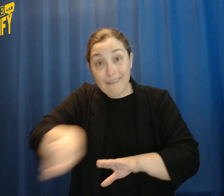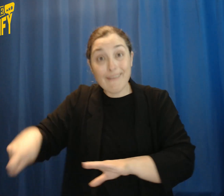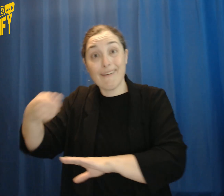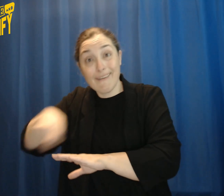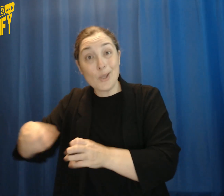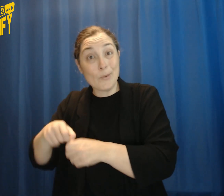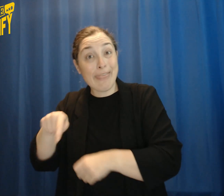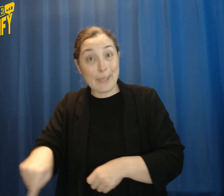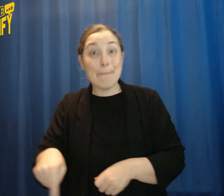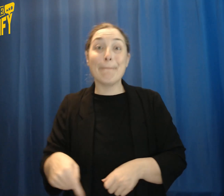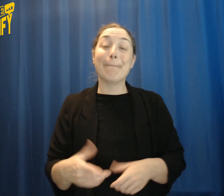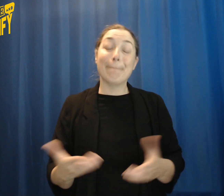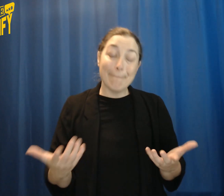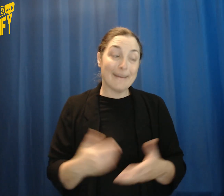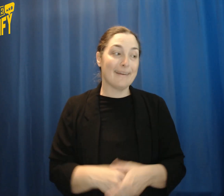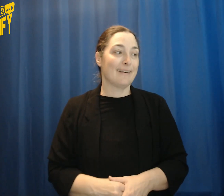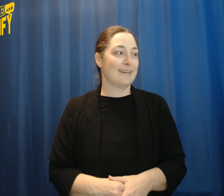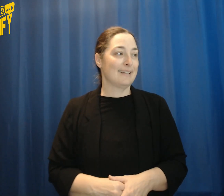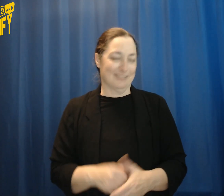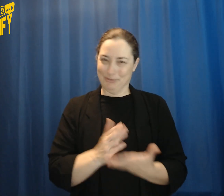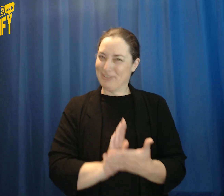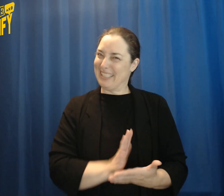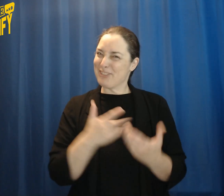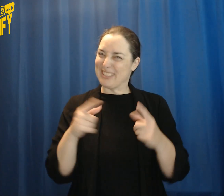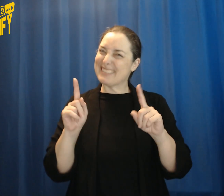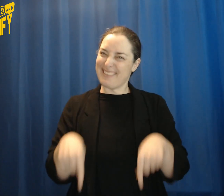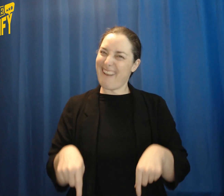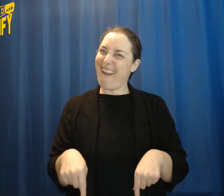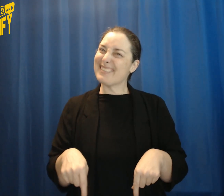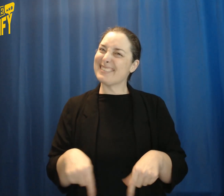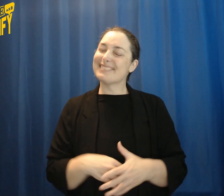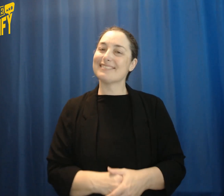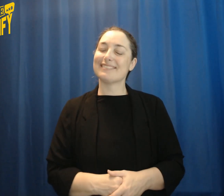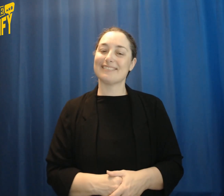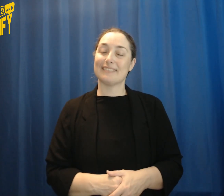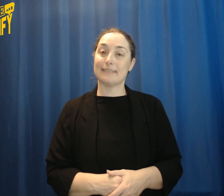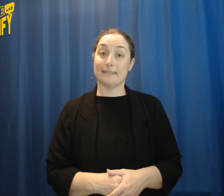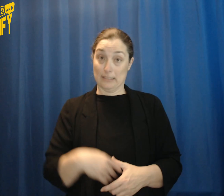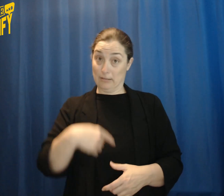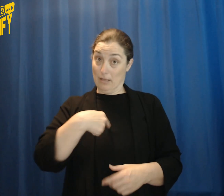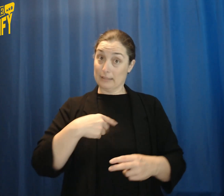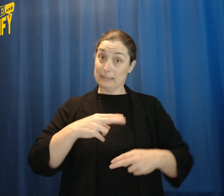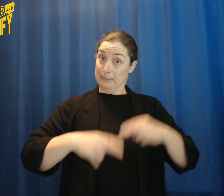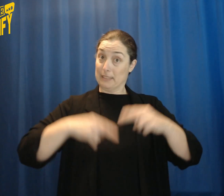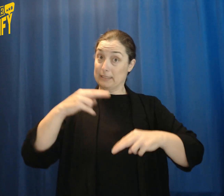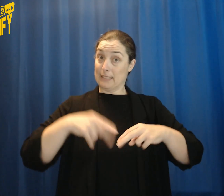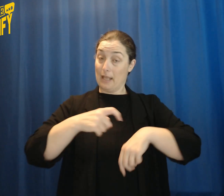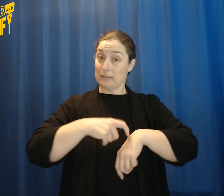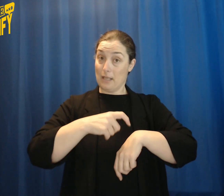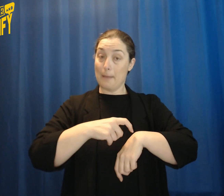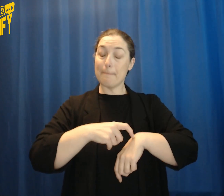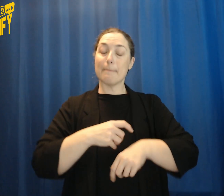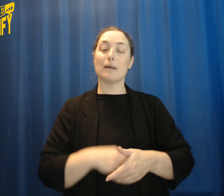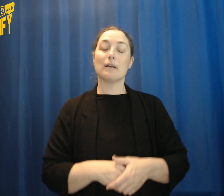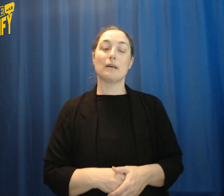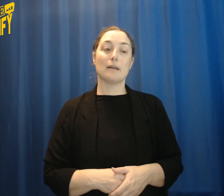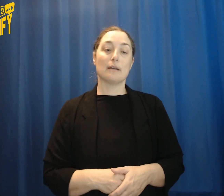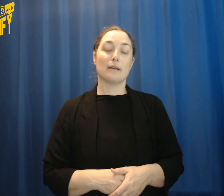There was just a really interesting start. And I did do building then. I got picked up by the VSO, who had just